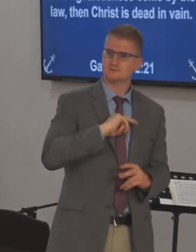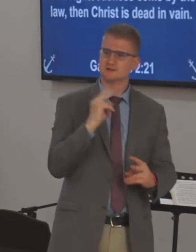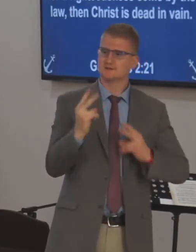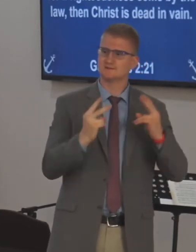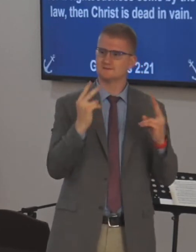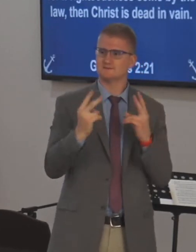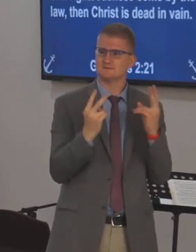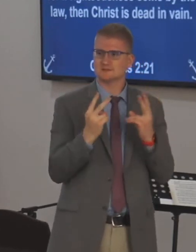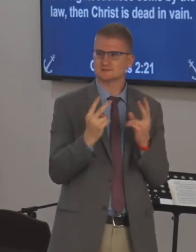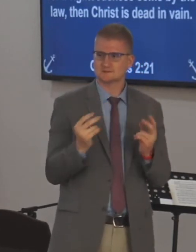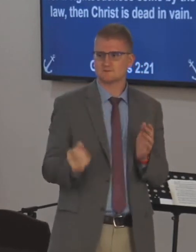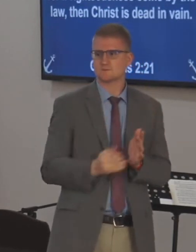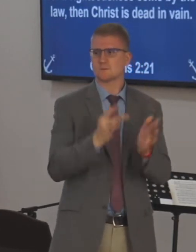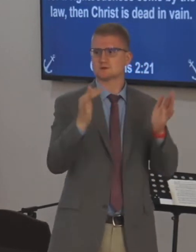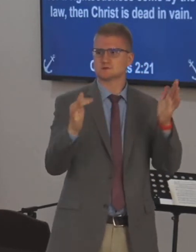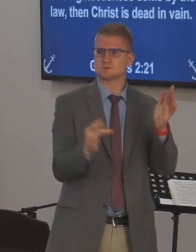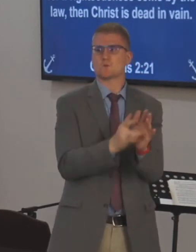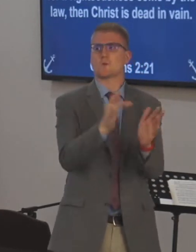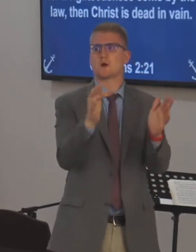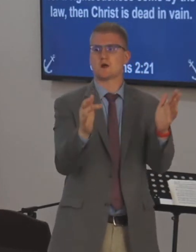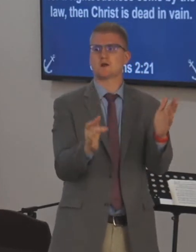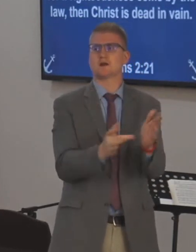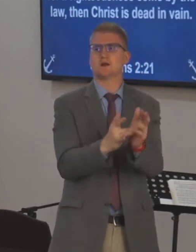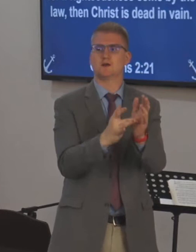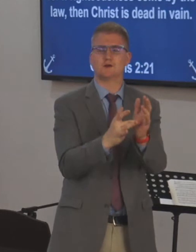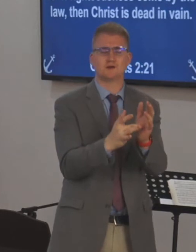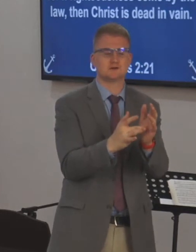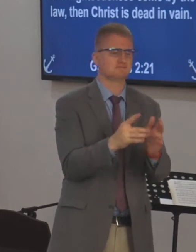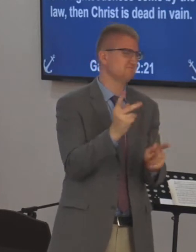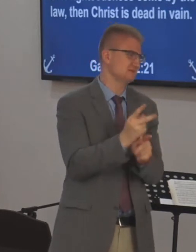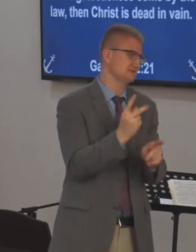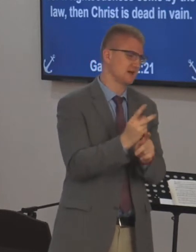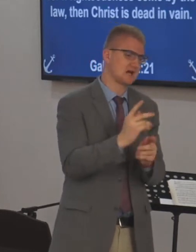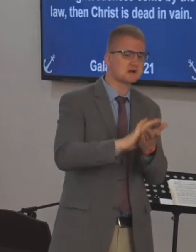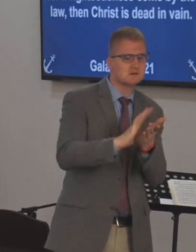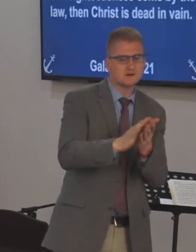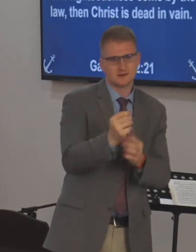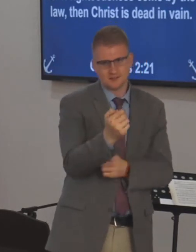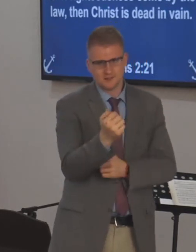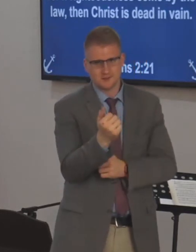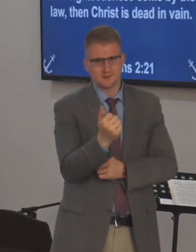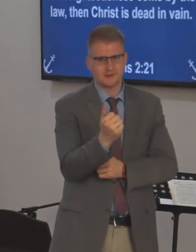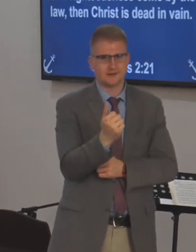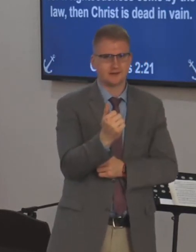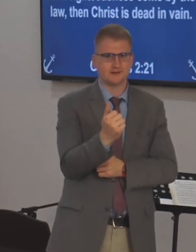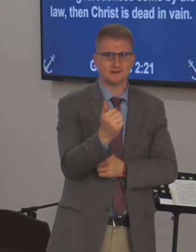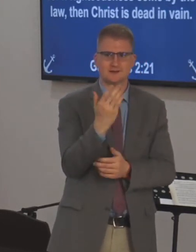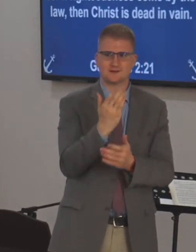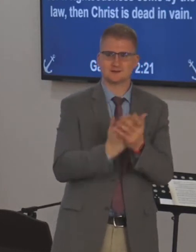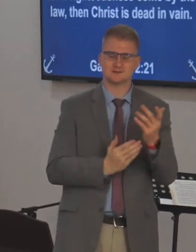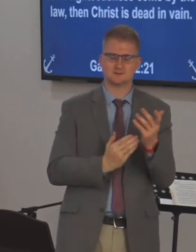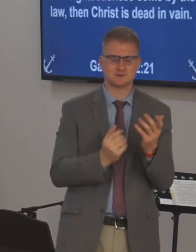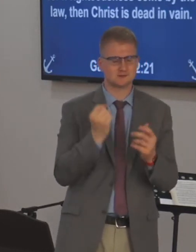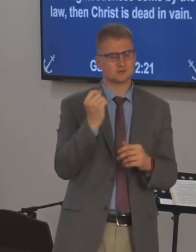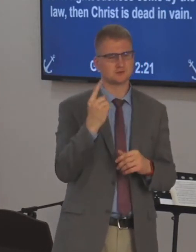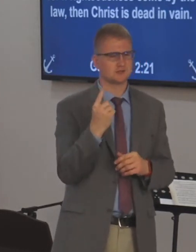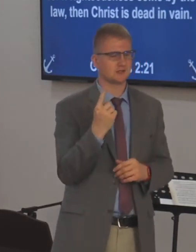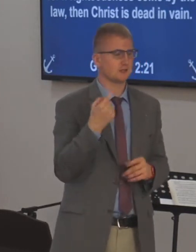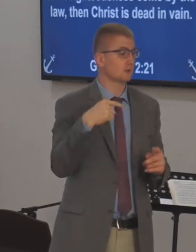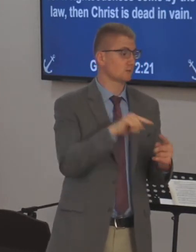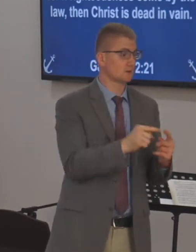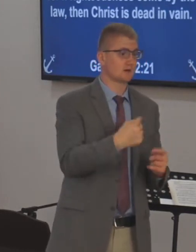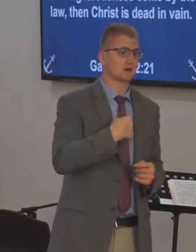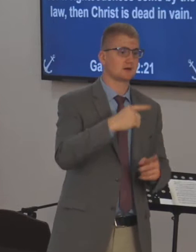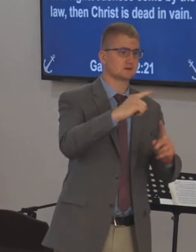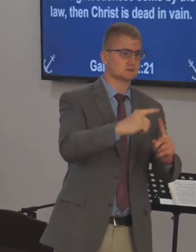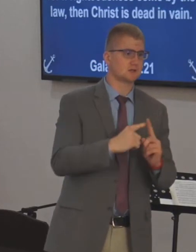care of it a little bit, just in case they get sloppy over the cemetery. But Some of you realize that when I got saved,